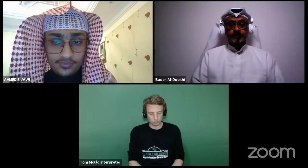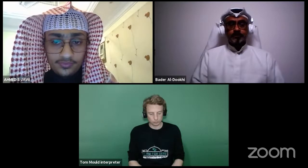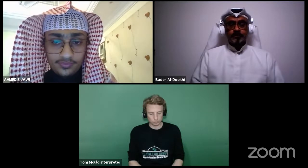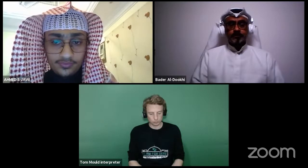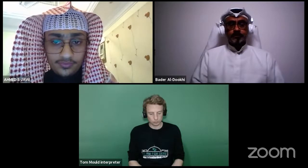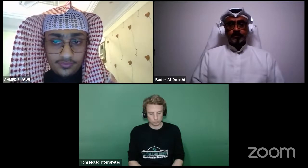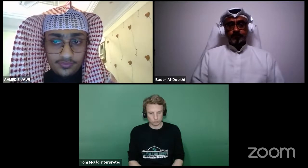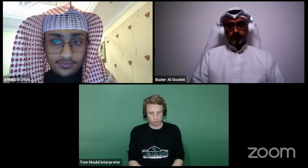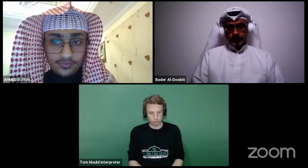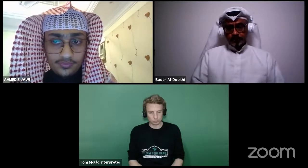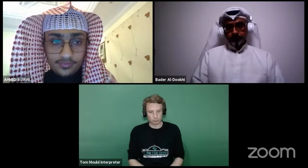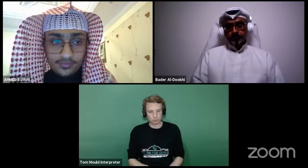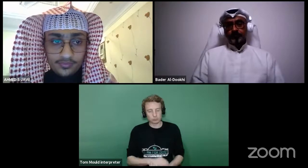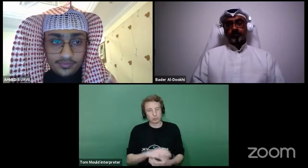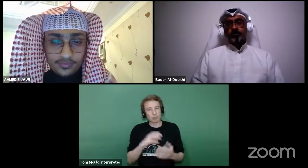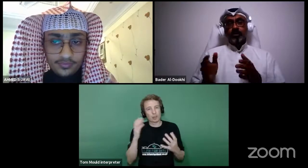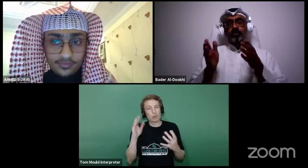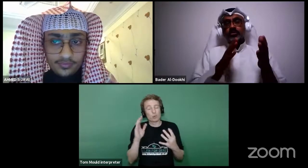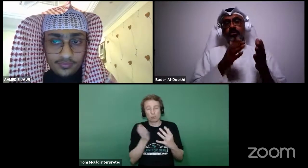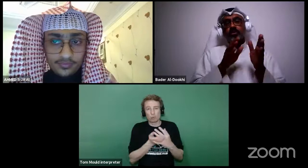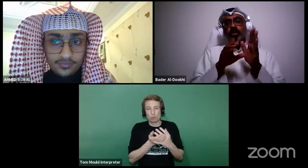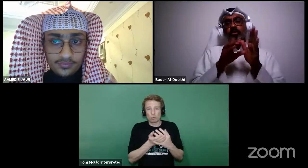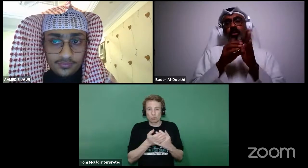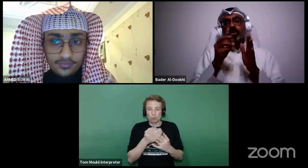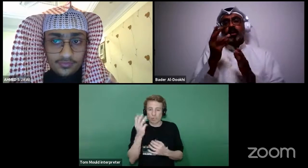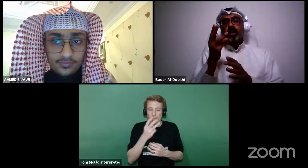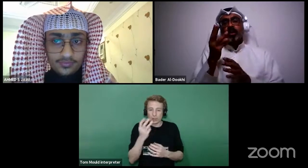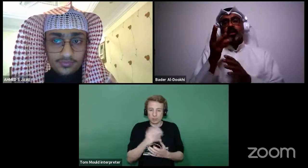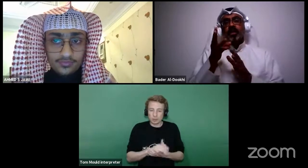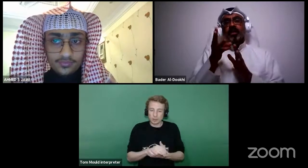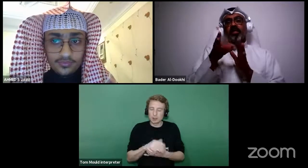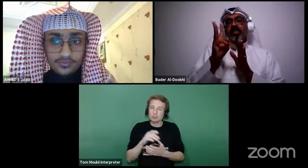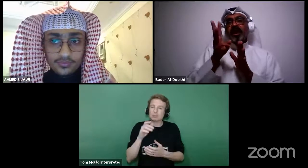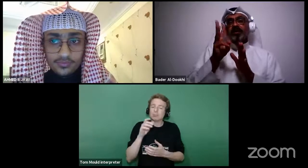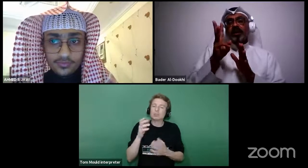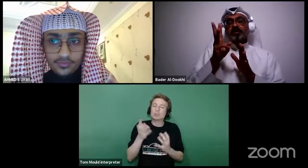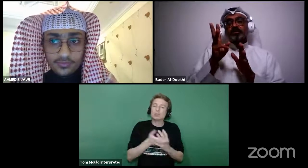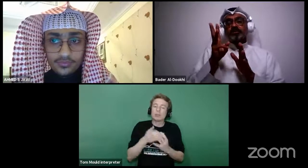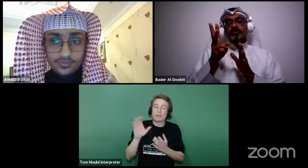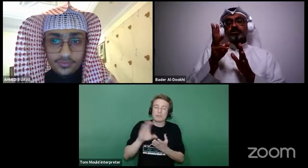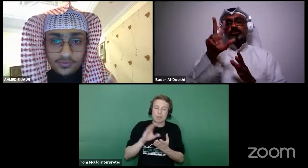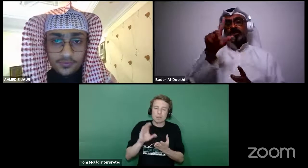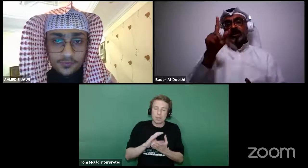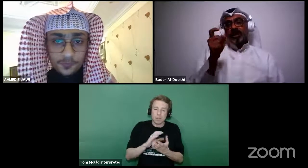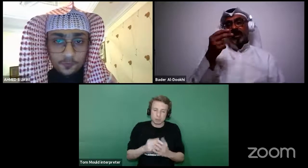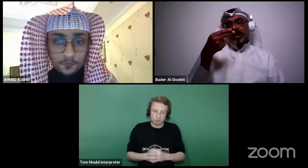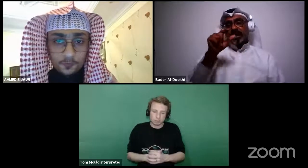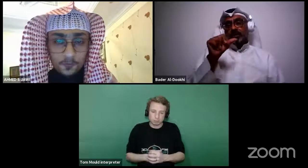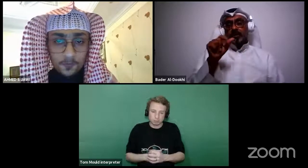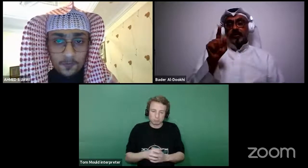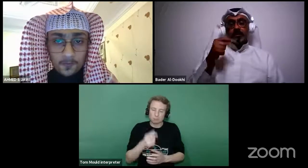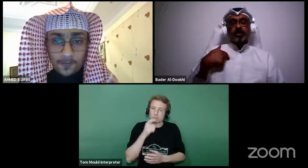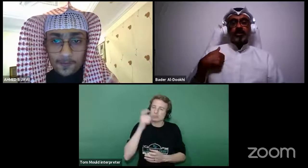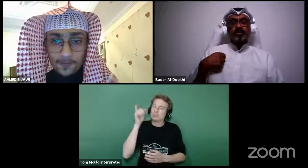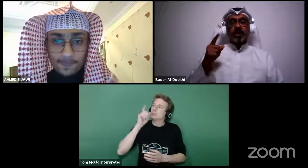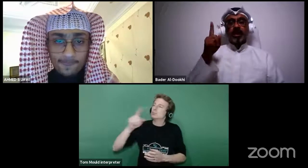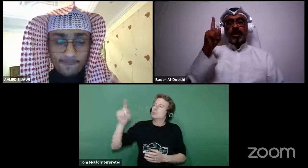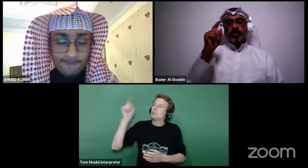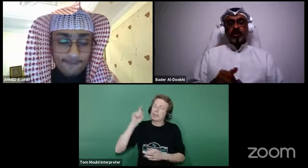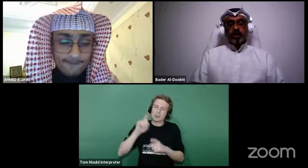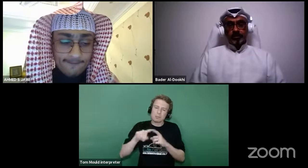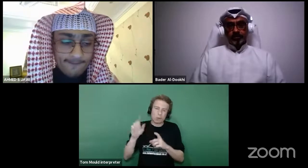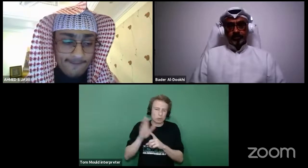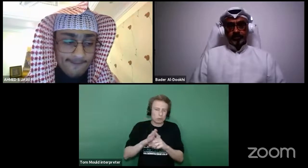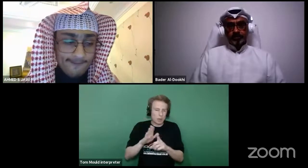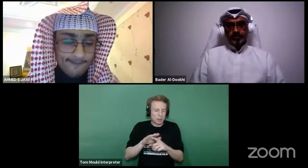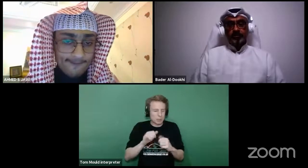Chapter 13, the chapter of the thunder. In the name of Allah, the most gracious, the most merciful.